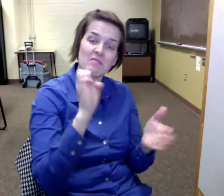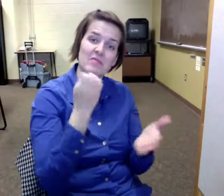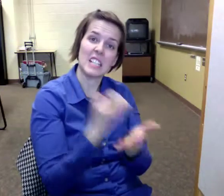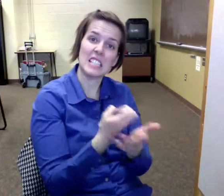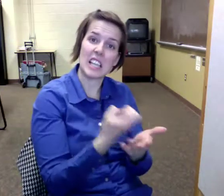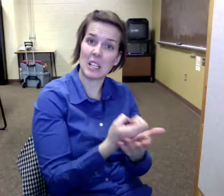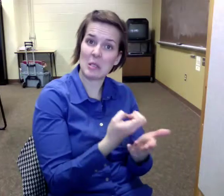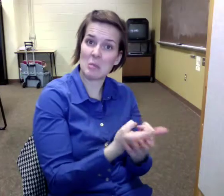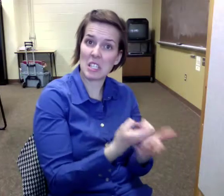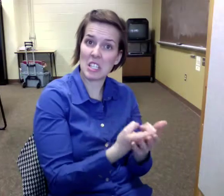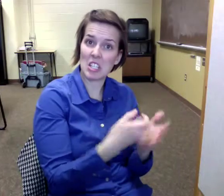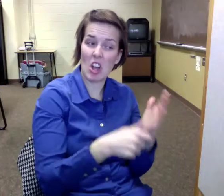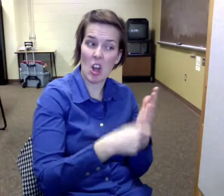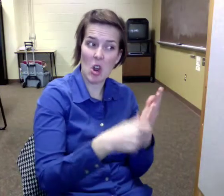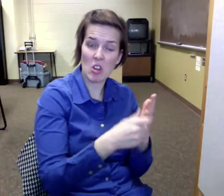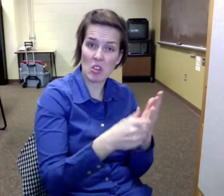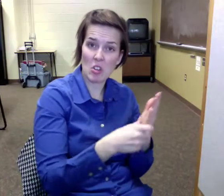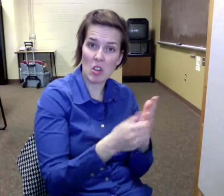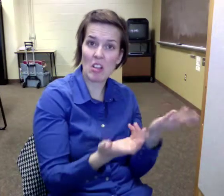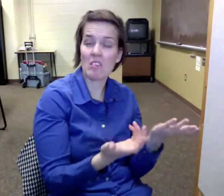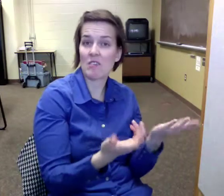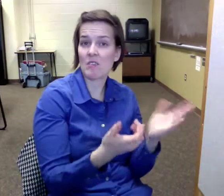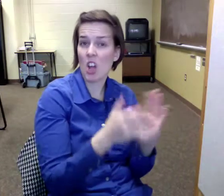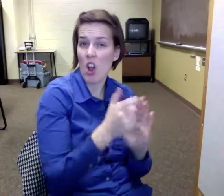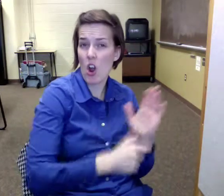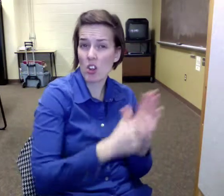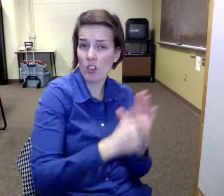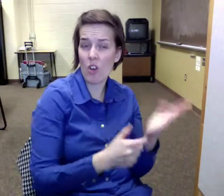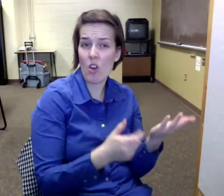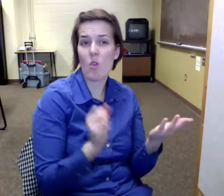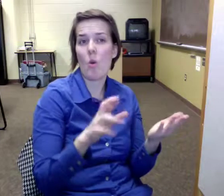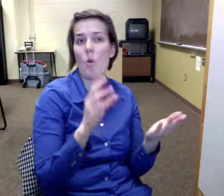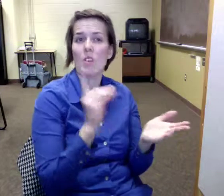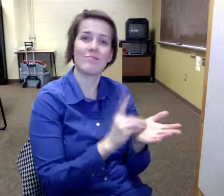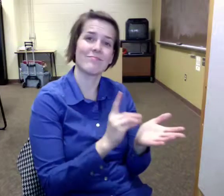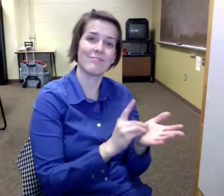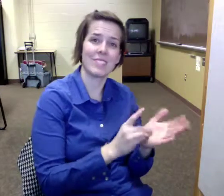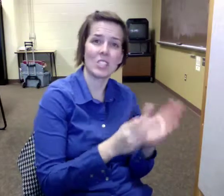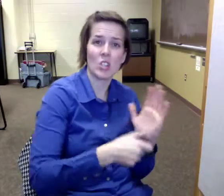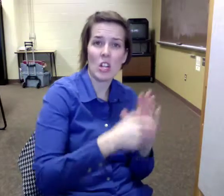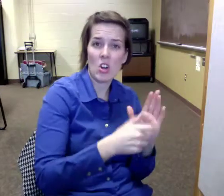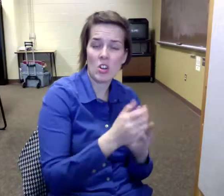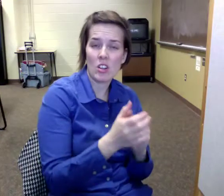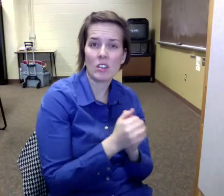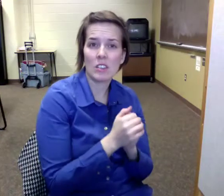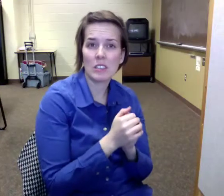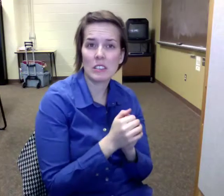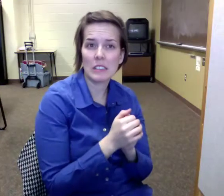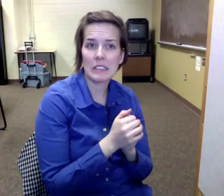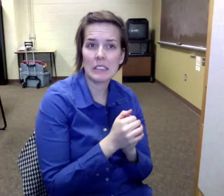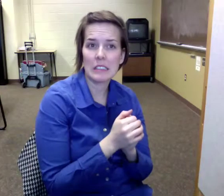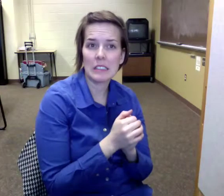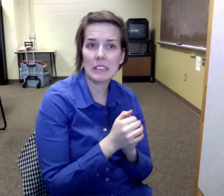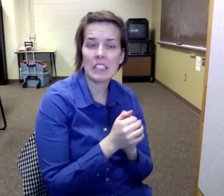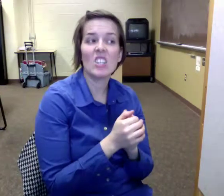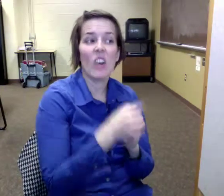an article that is aimed at a very general audience, not at someone who's a scholar in the field, because as you're surveying this topic, you're